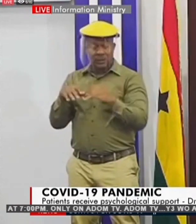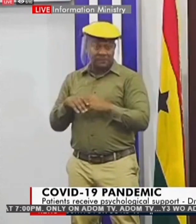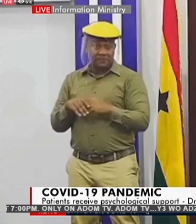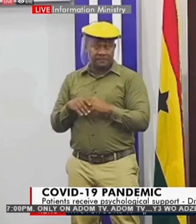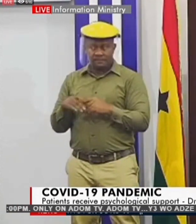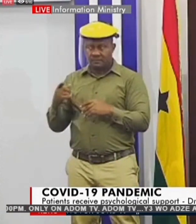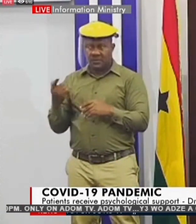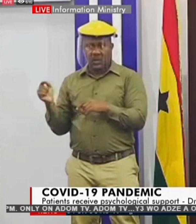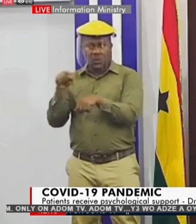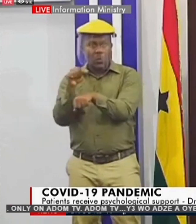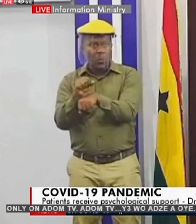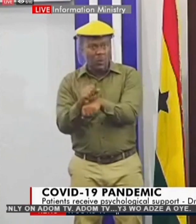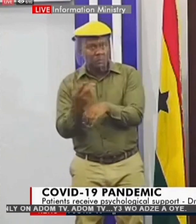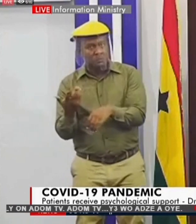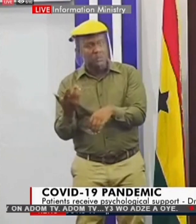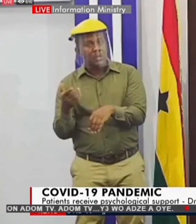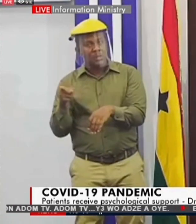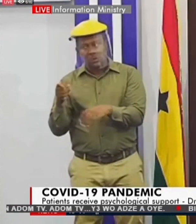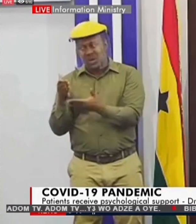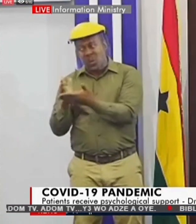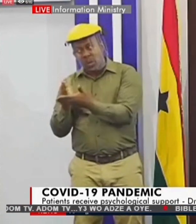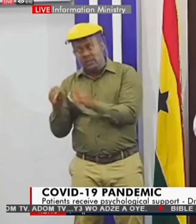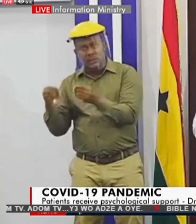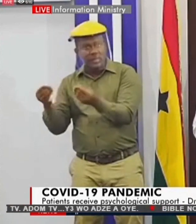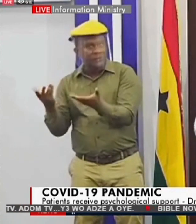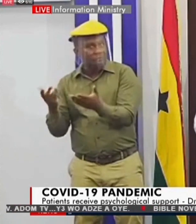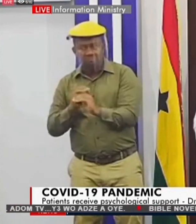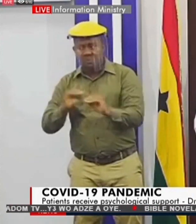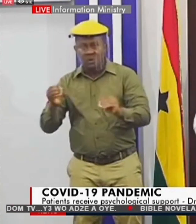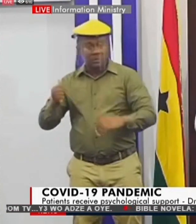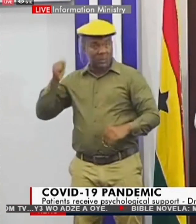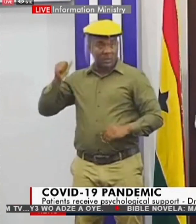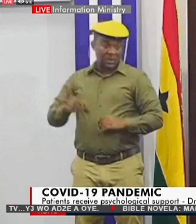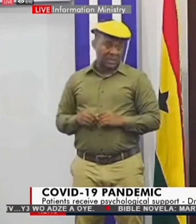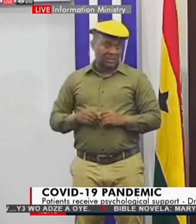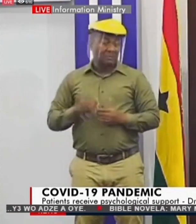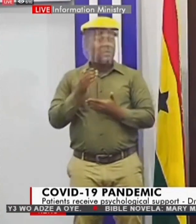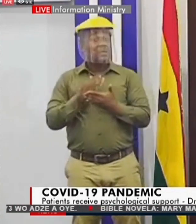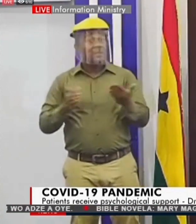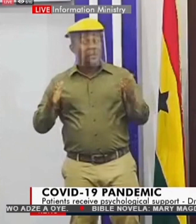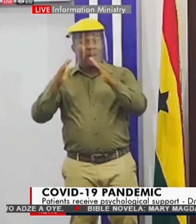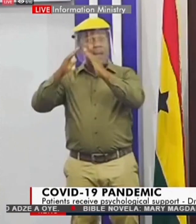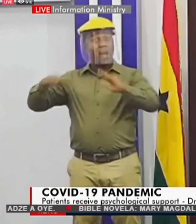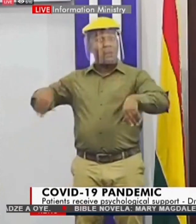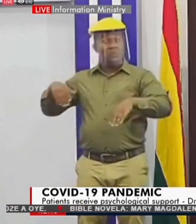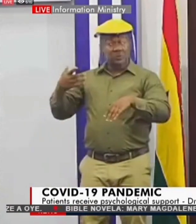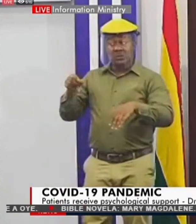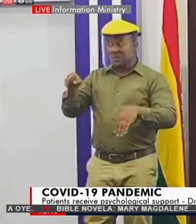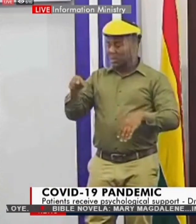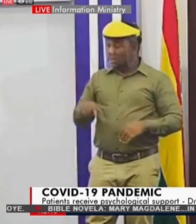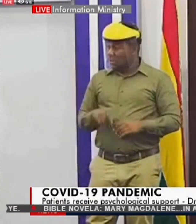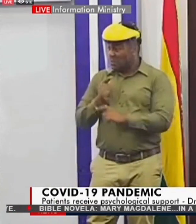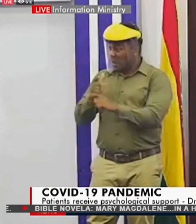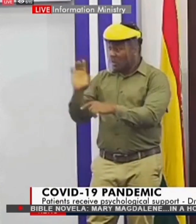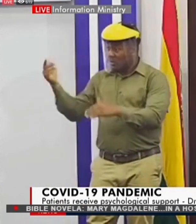Work and services that you are entitled to. Indeed, some landlords or landladies are not likely to rent